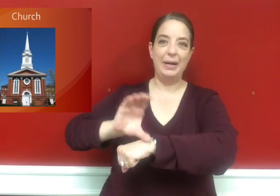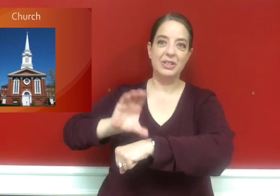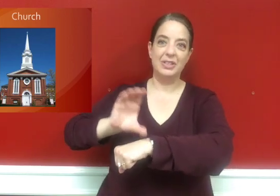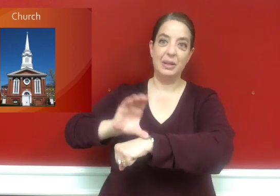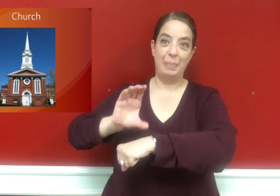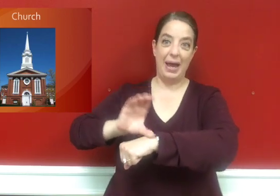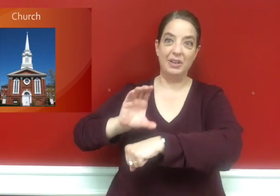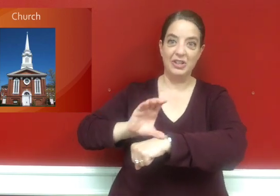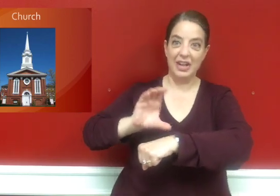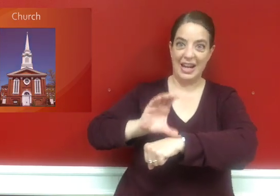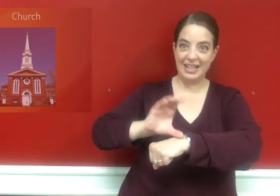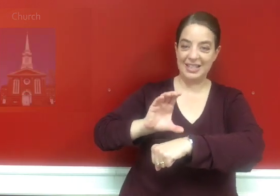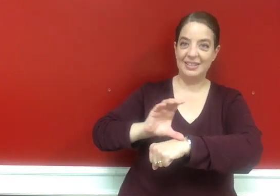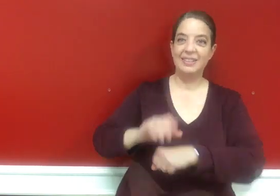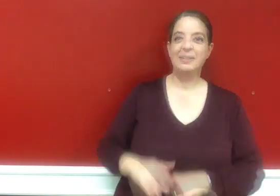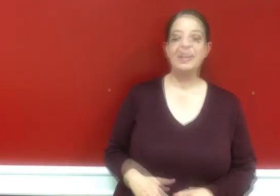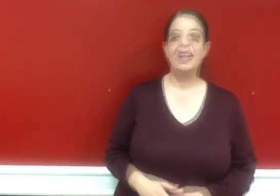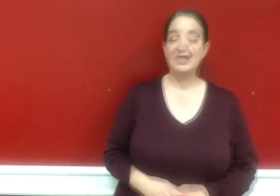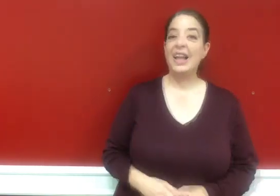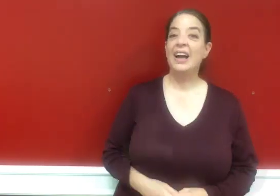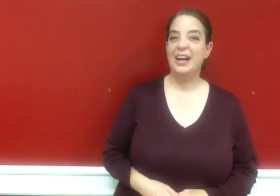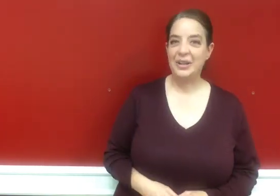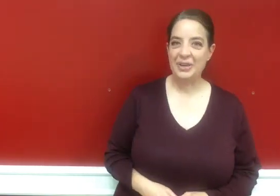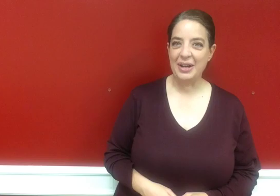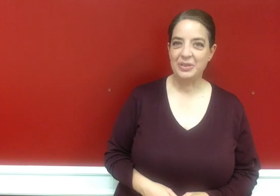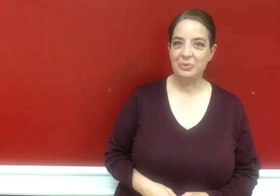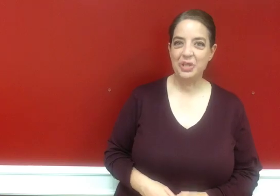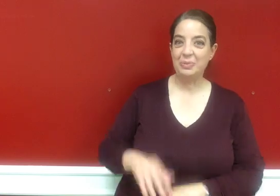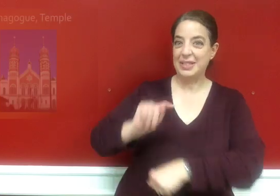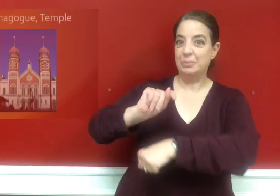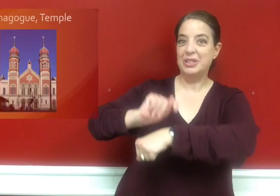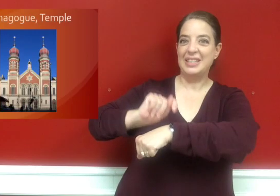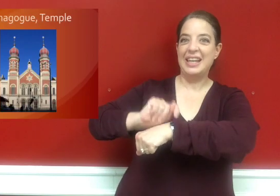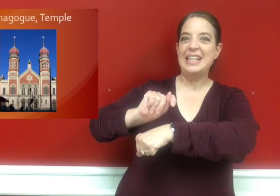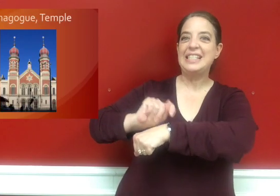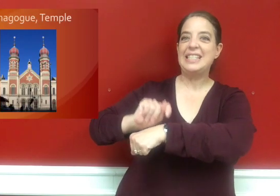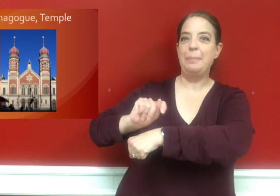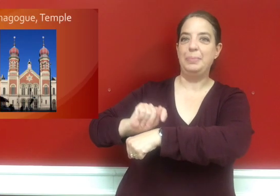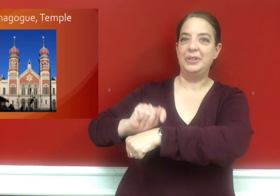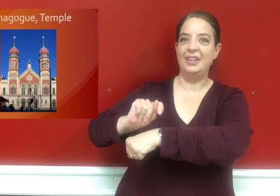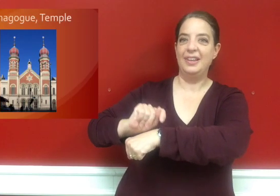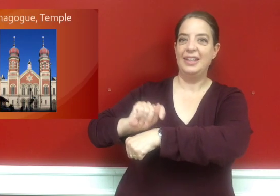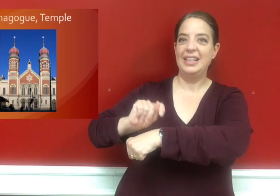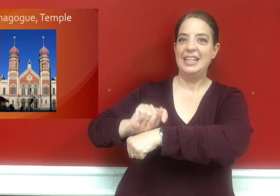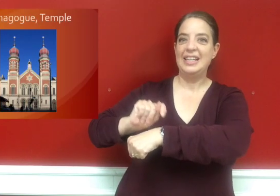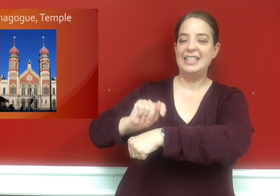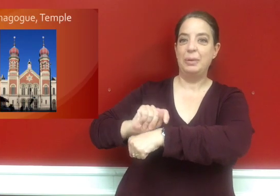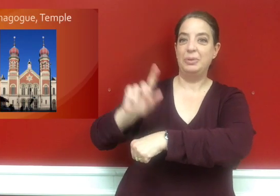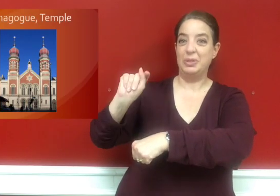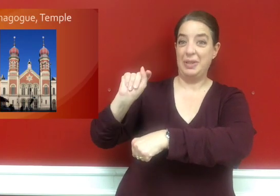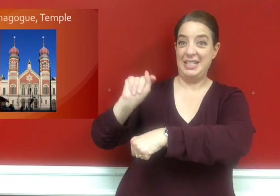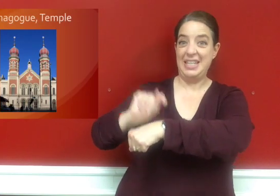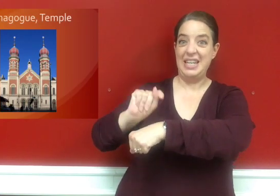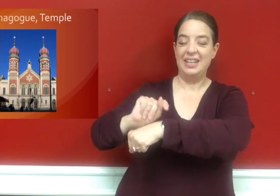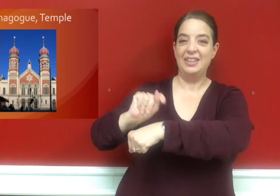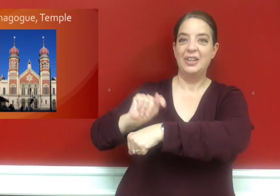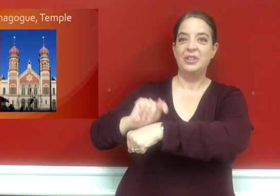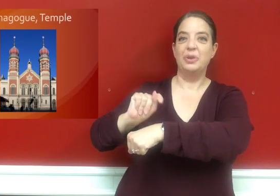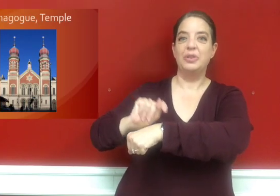bounces on the back of your hand. Another house of worship with a similar sign, temple. Temple, it's with a T. So if a